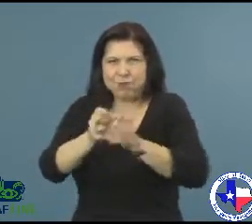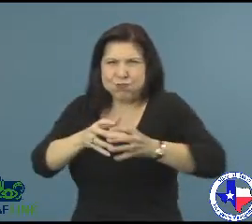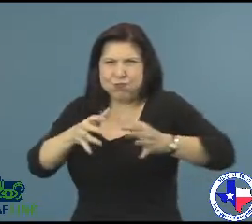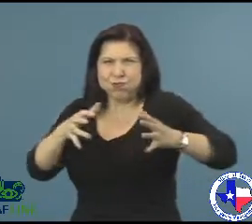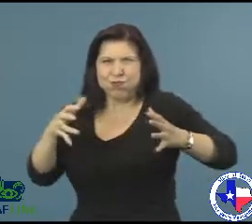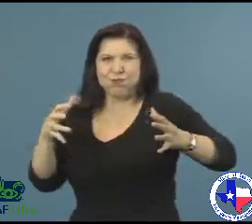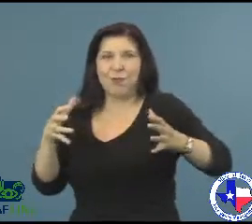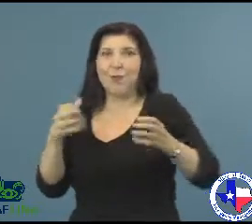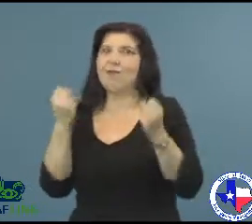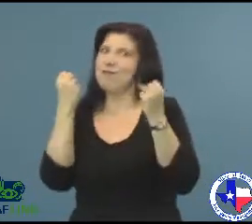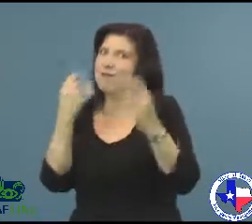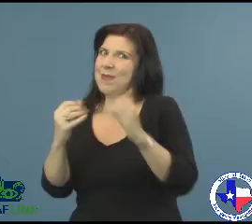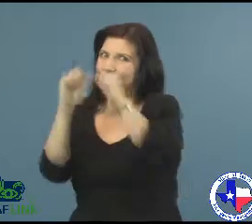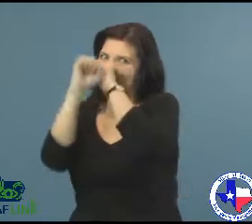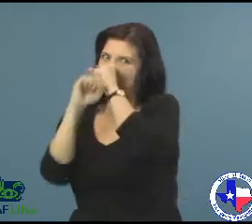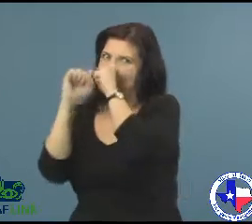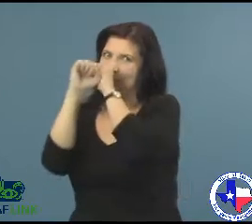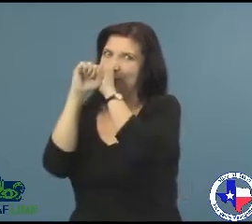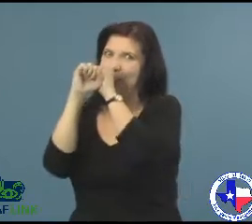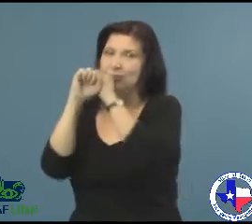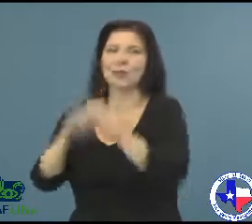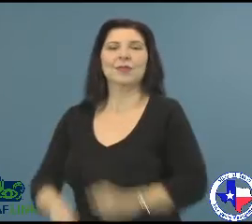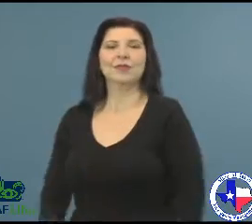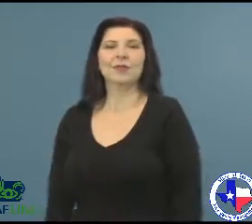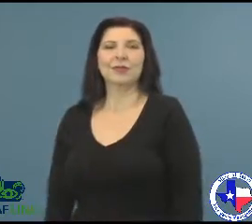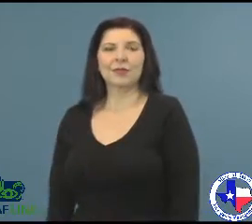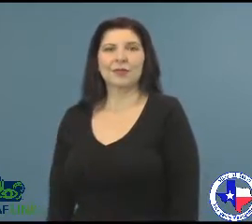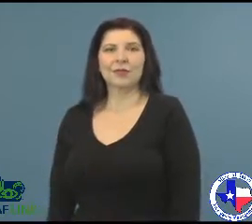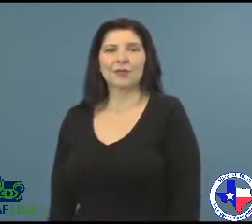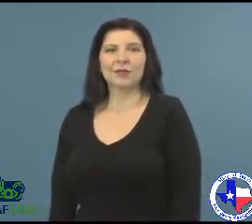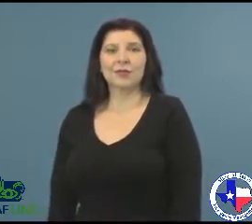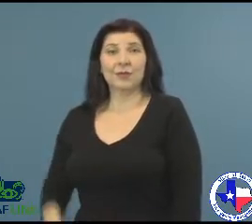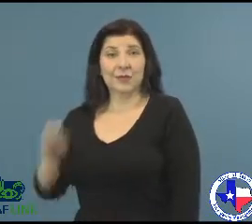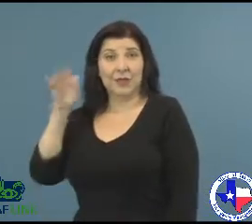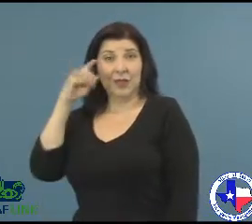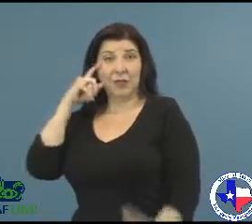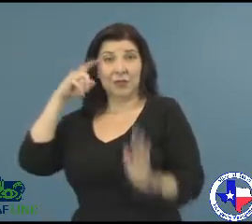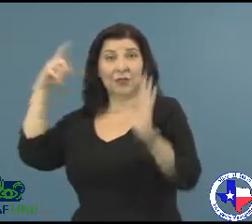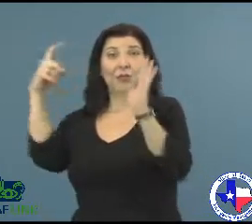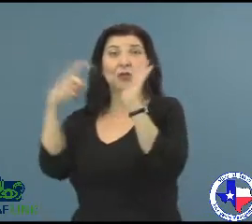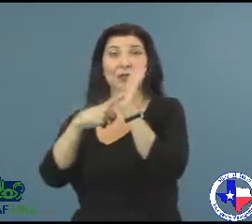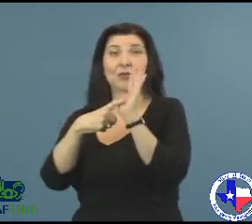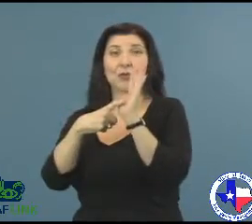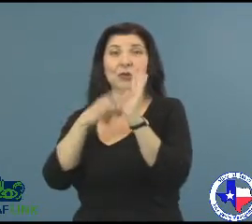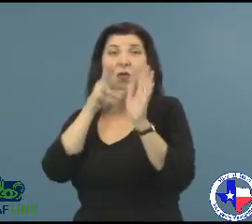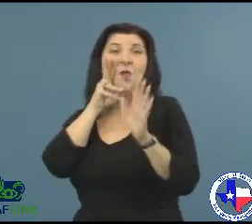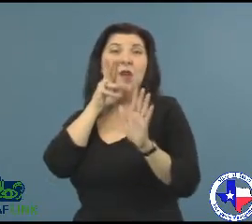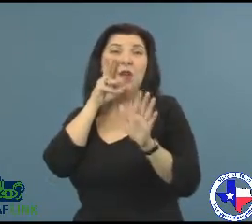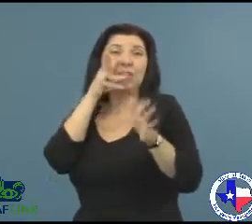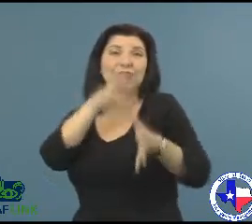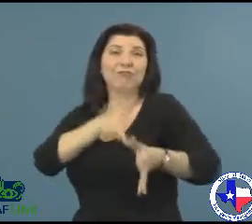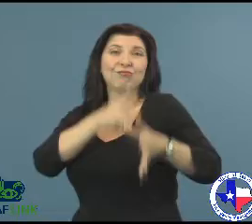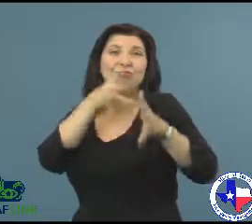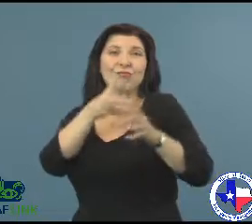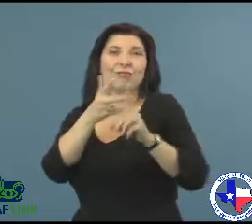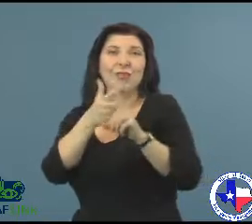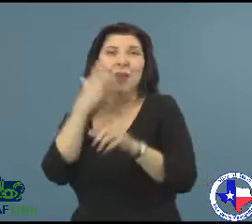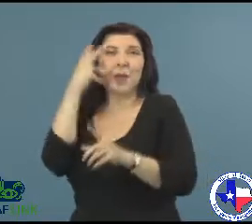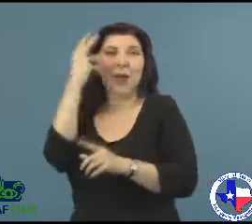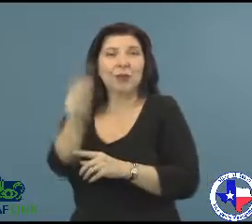Drain all standing water and empty water from outdoor items such as old tires,